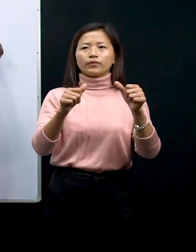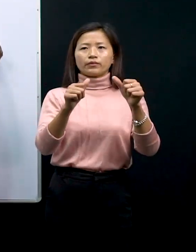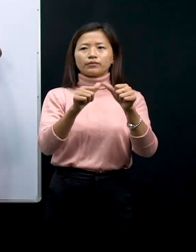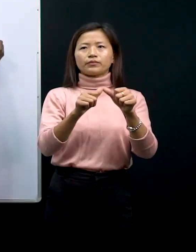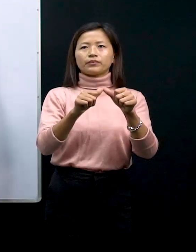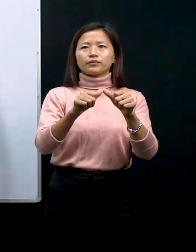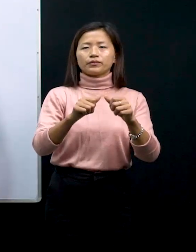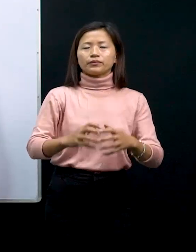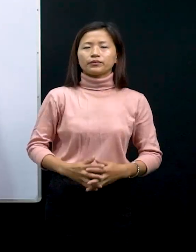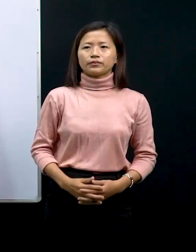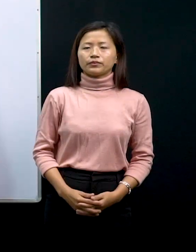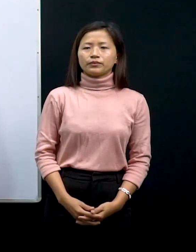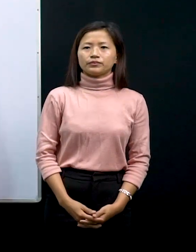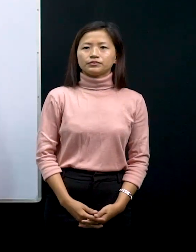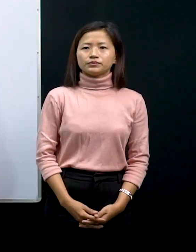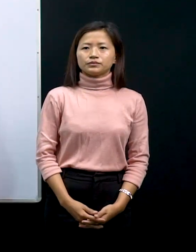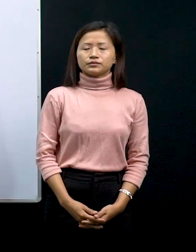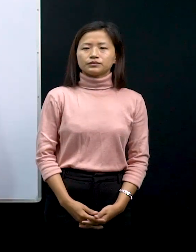here.